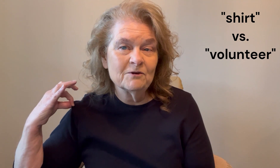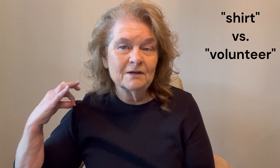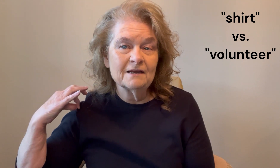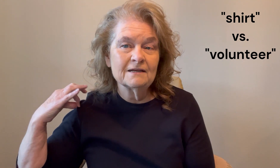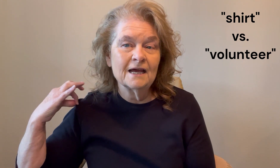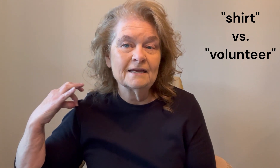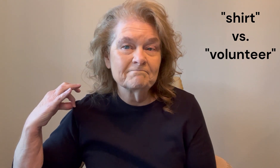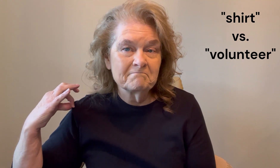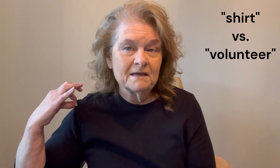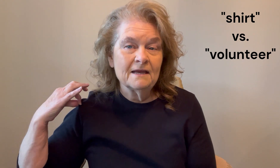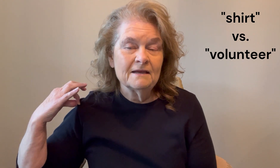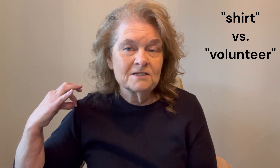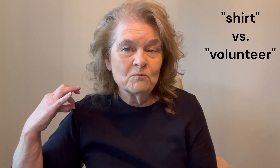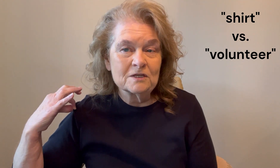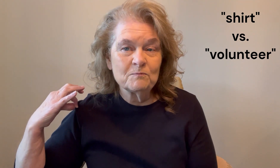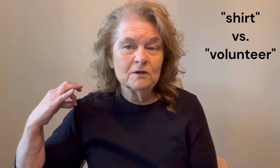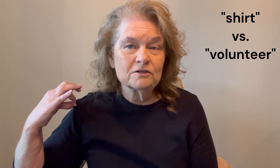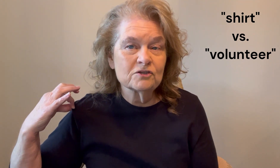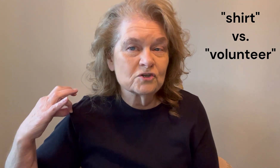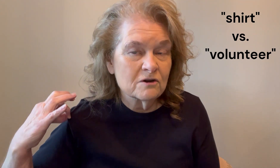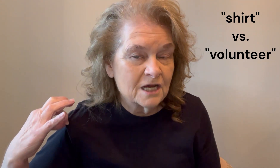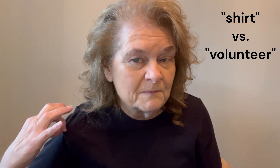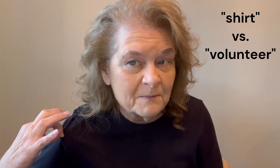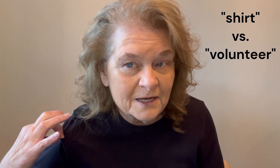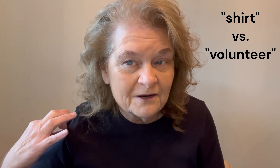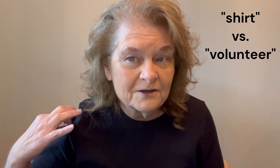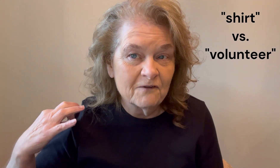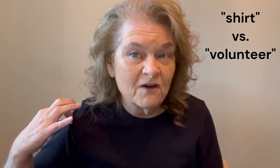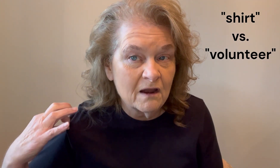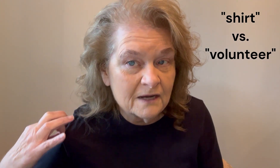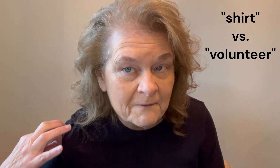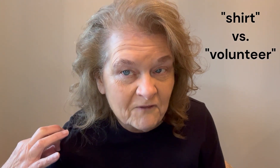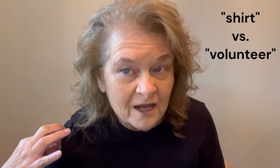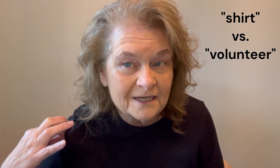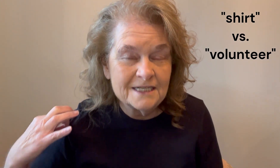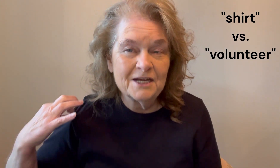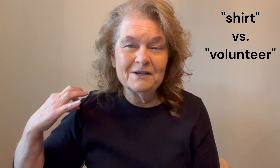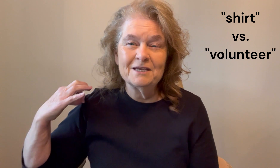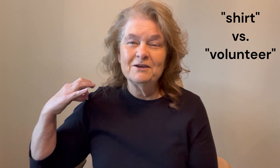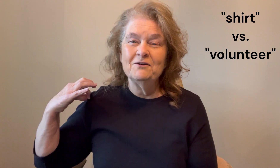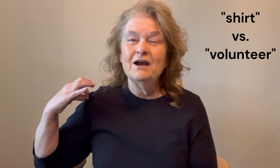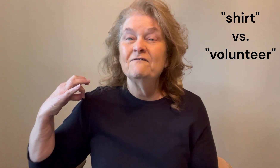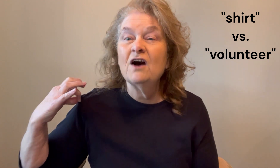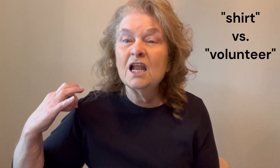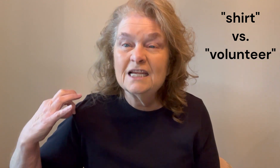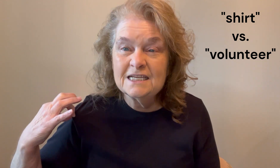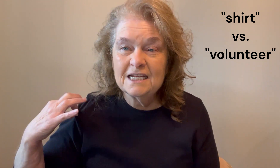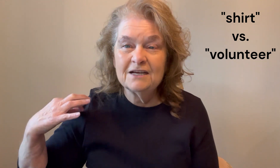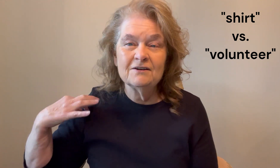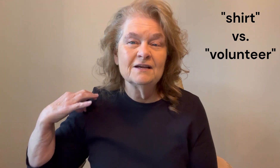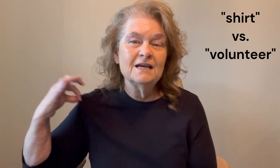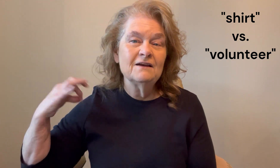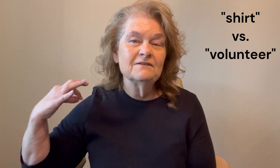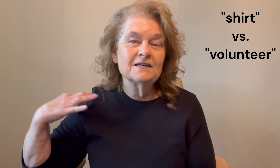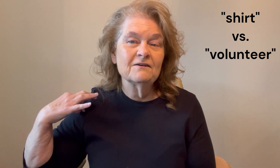it. Like someone's pulling your shirt, come up here, I'm volunteering you, volunteer. So this